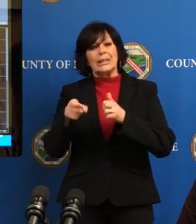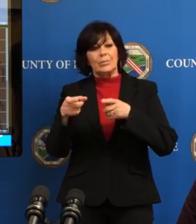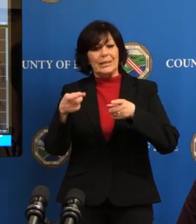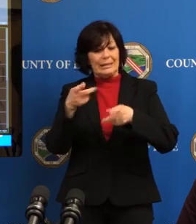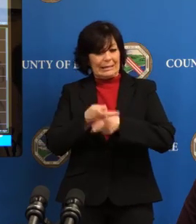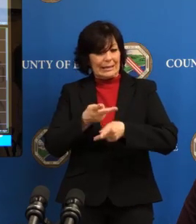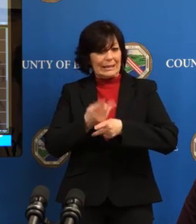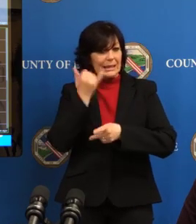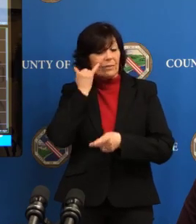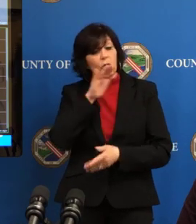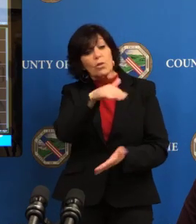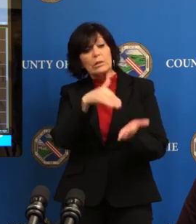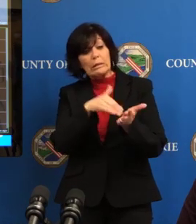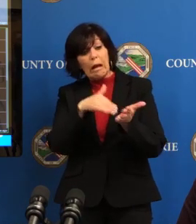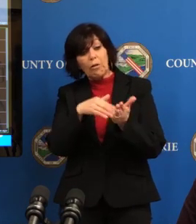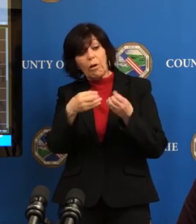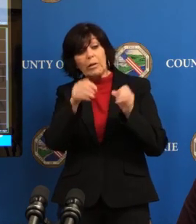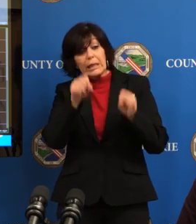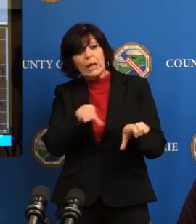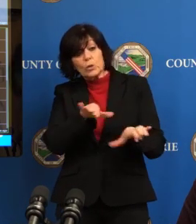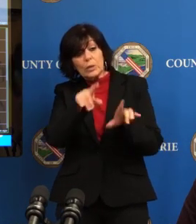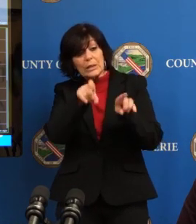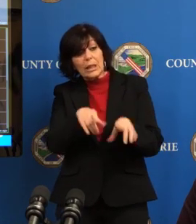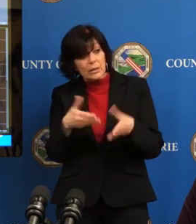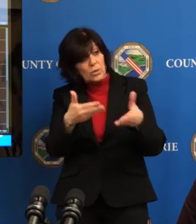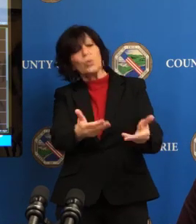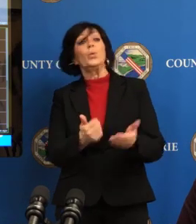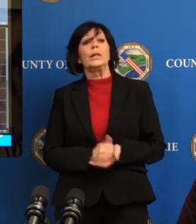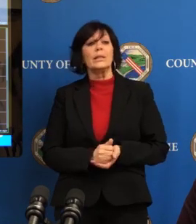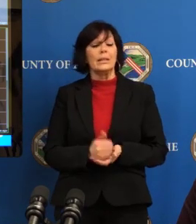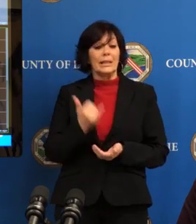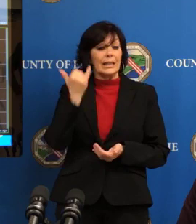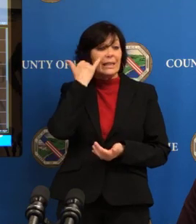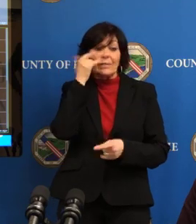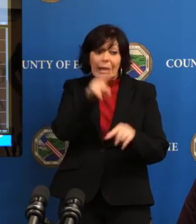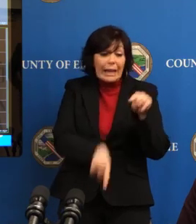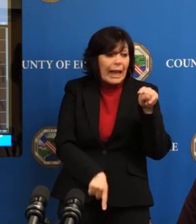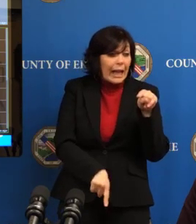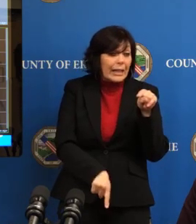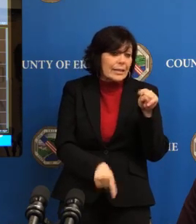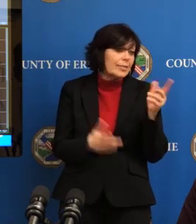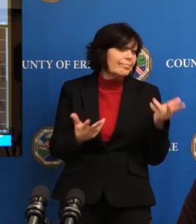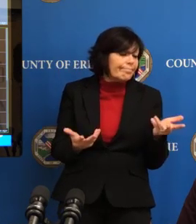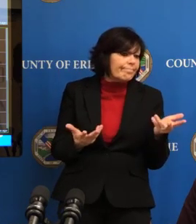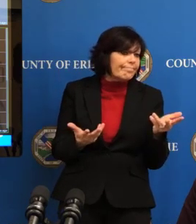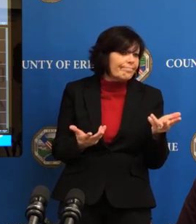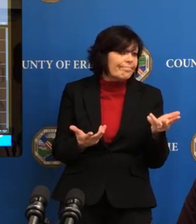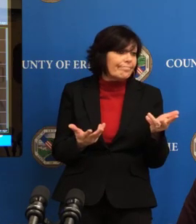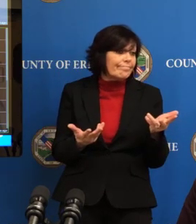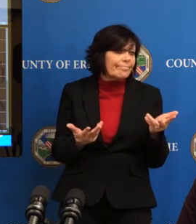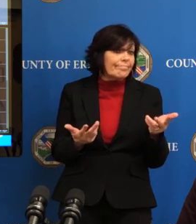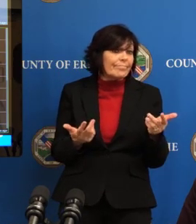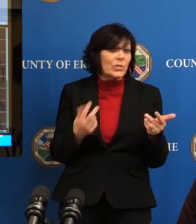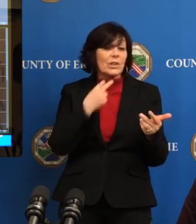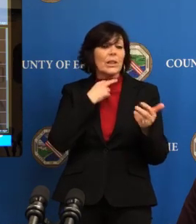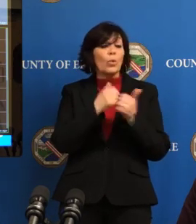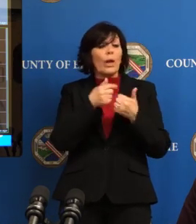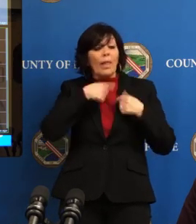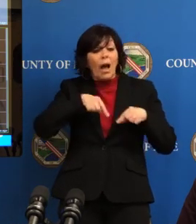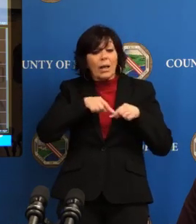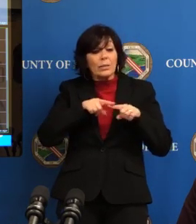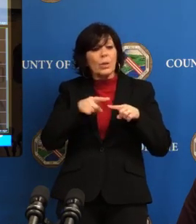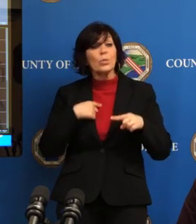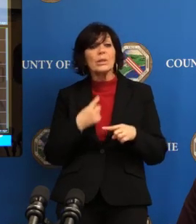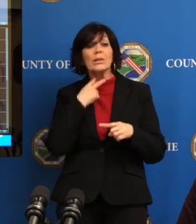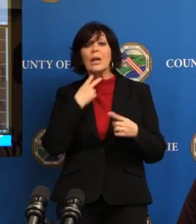If your doctor's office can do the test, then they should do the test. If they're not incapable of doing the test, well, then you're sort of left with us, but then we have a limitation on